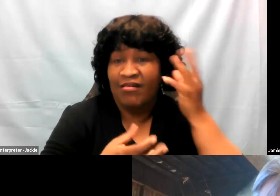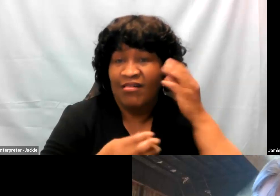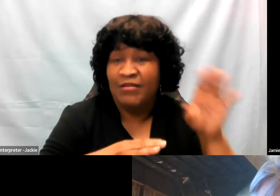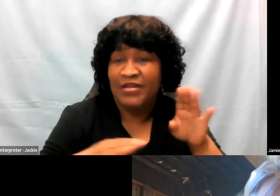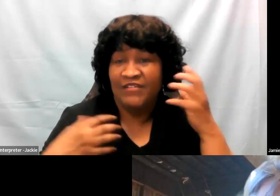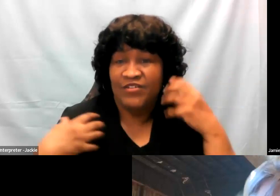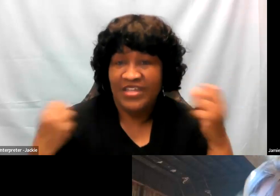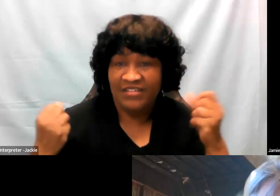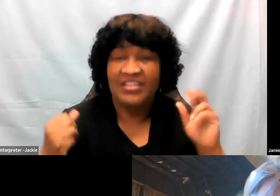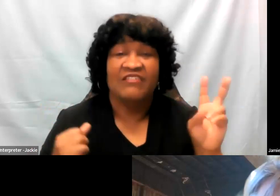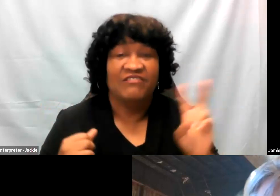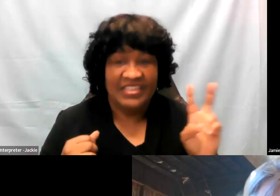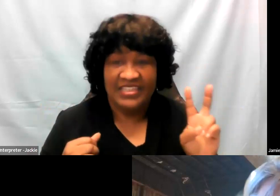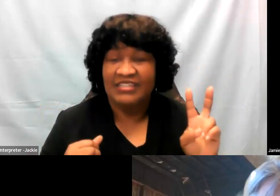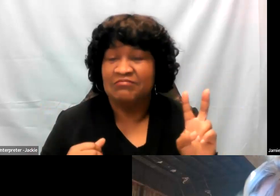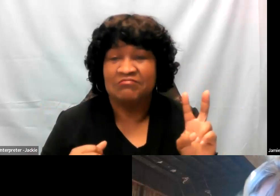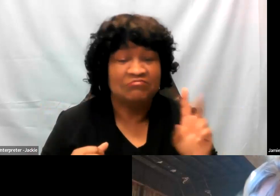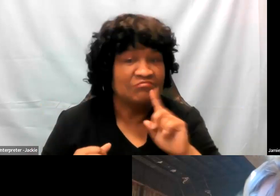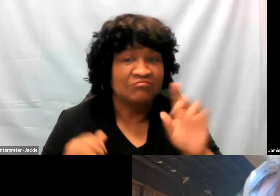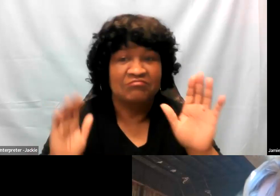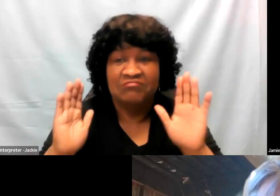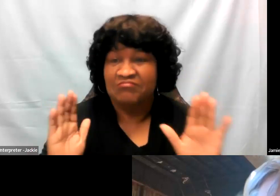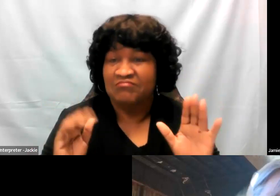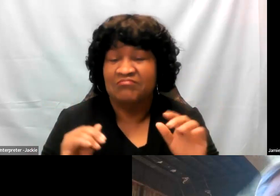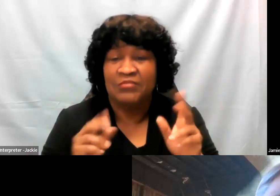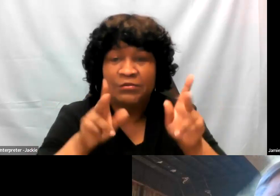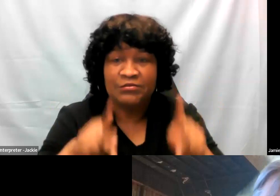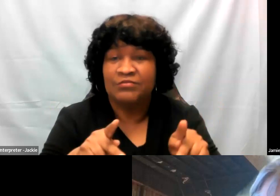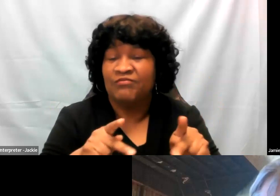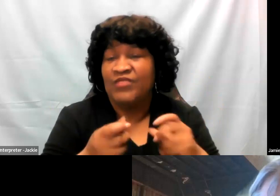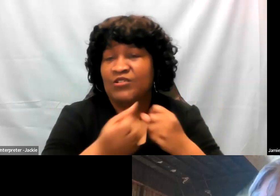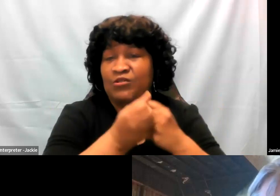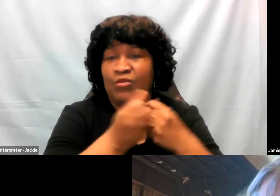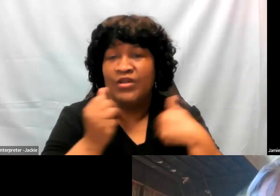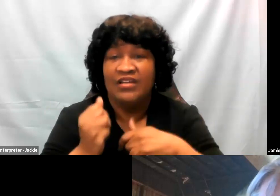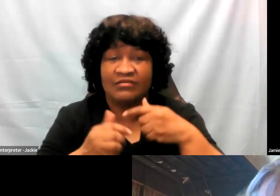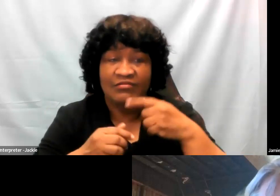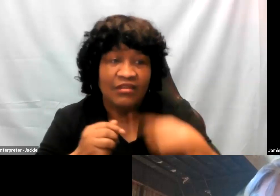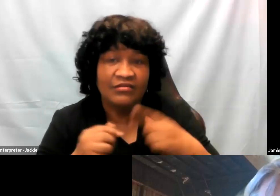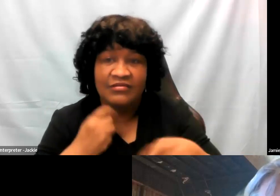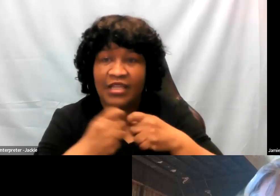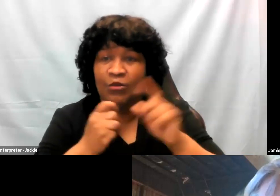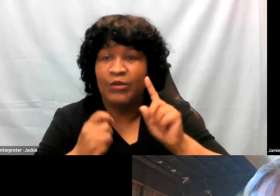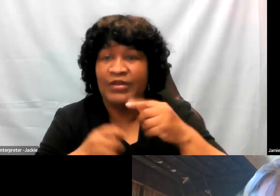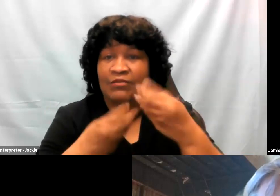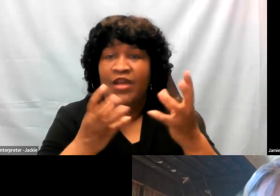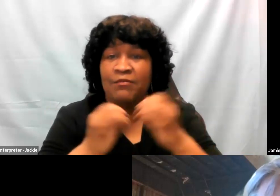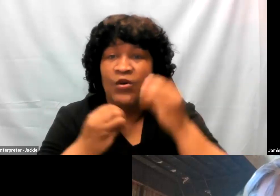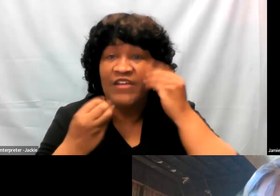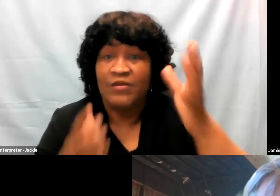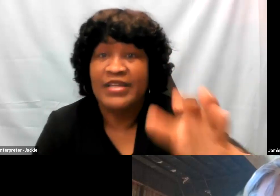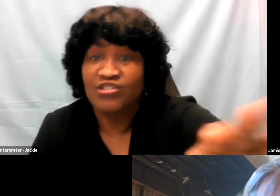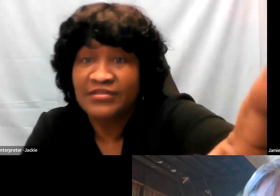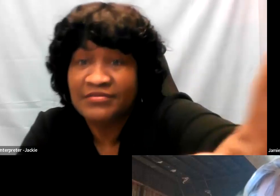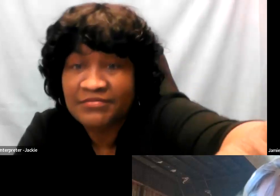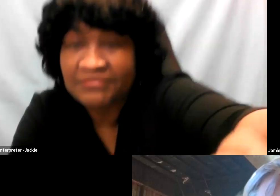behavioral health, and Vicki's been just such a great resource and supporter in pointing us in the direction of where we can provide more information to the CRIS.